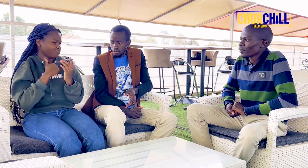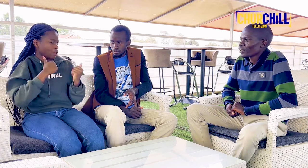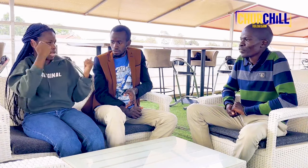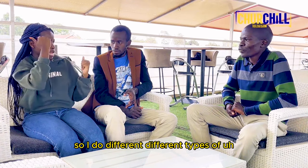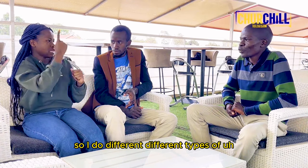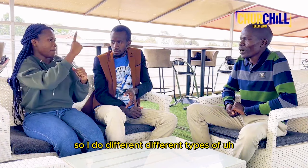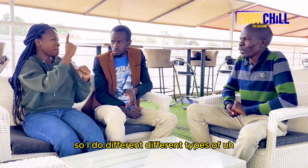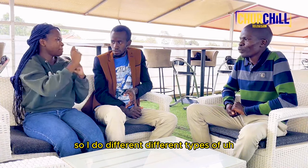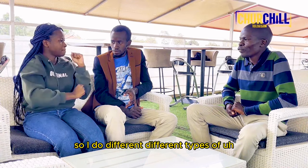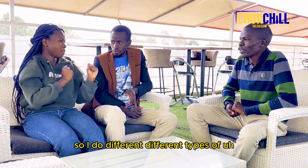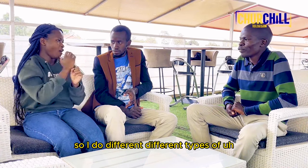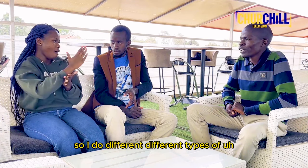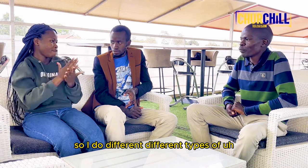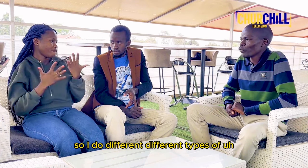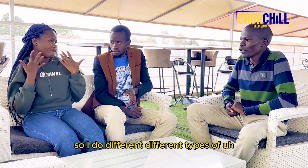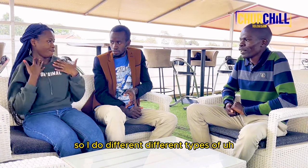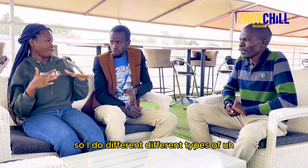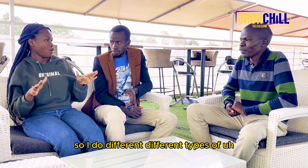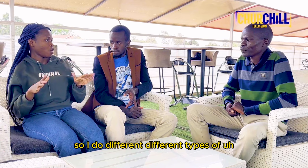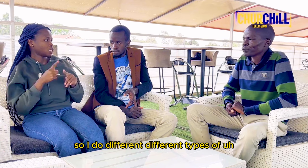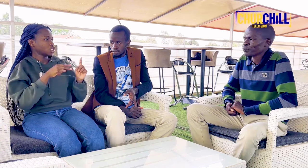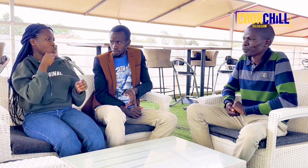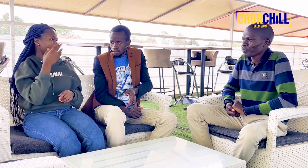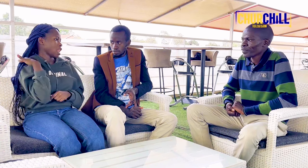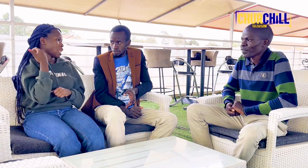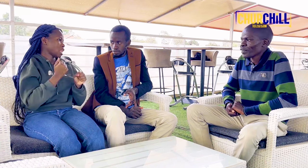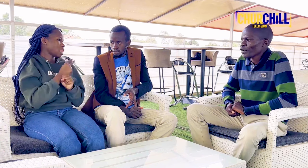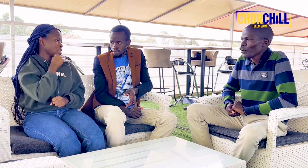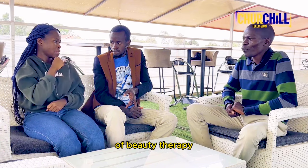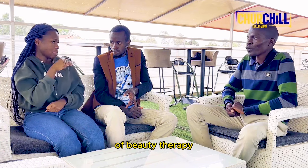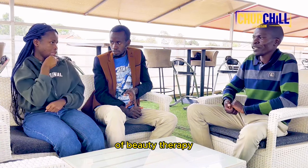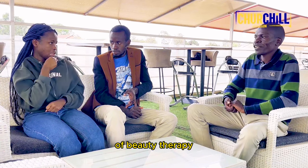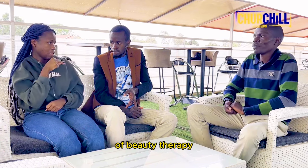So, I do different types of beauty therapy.